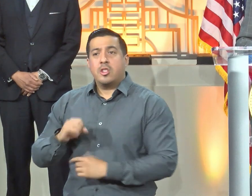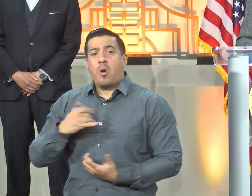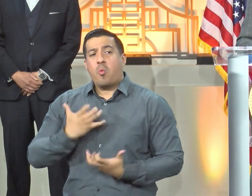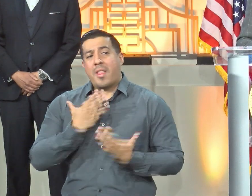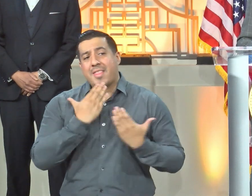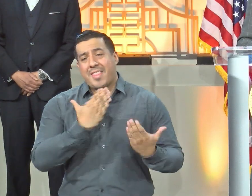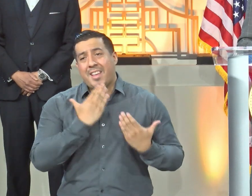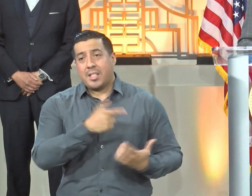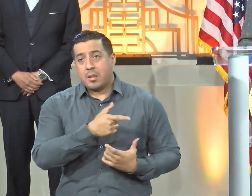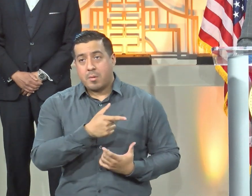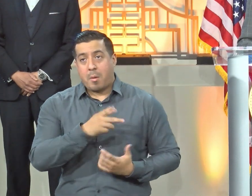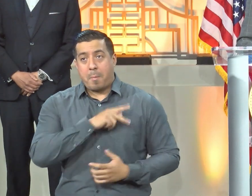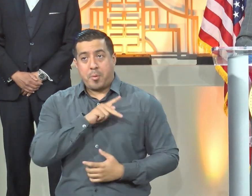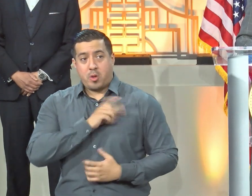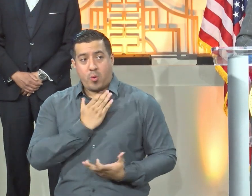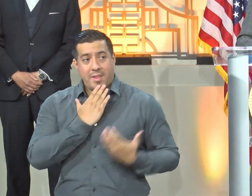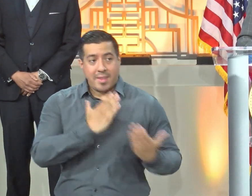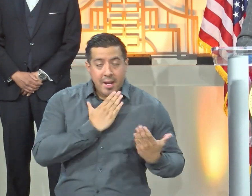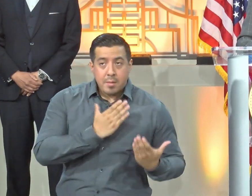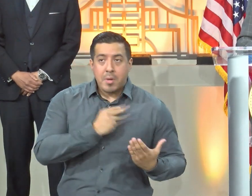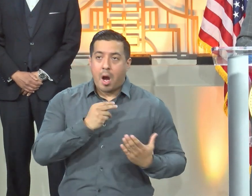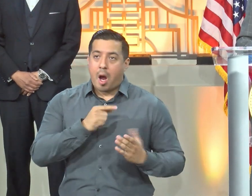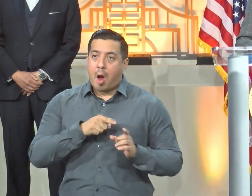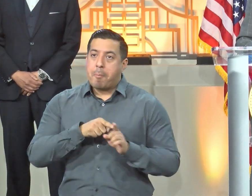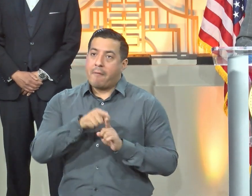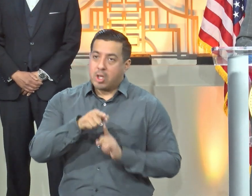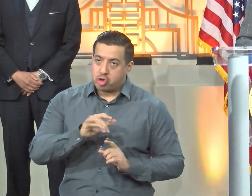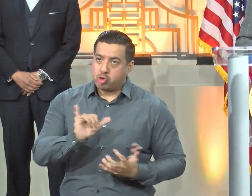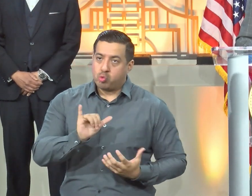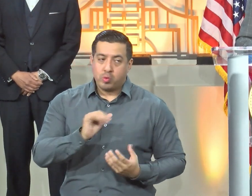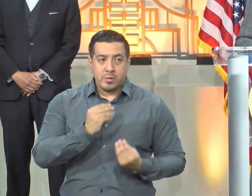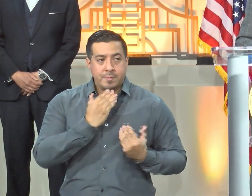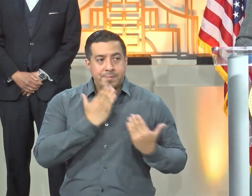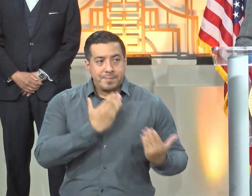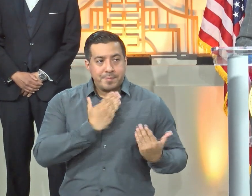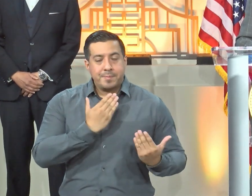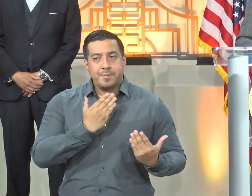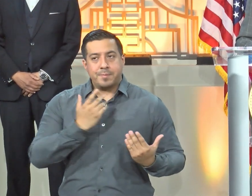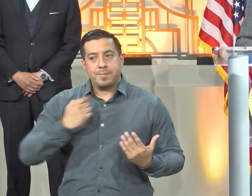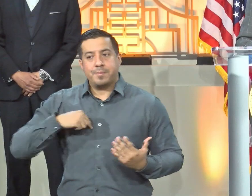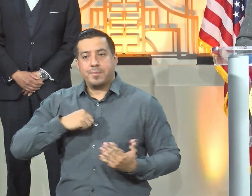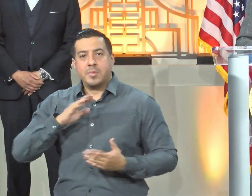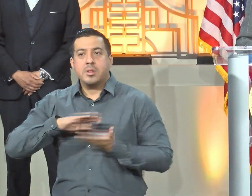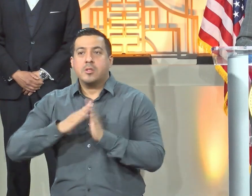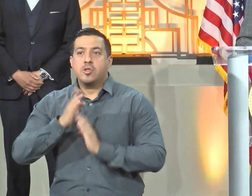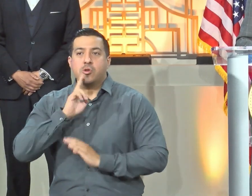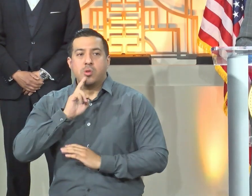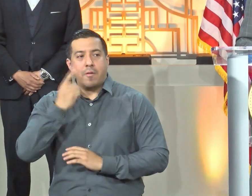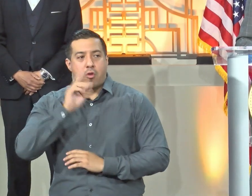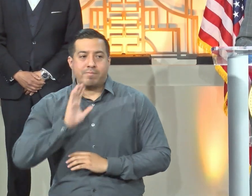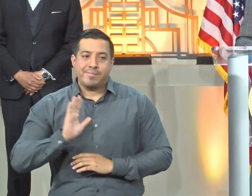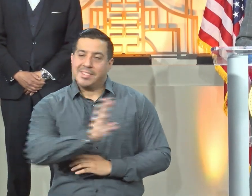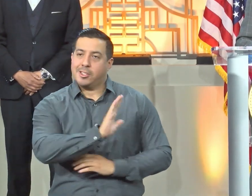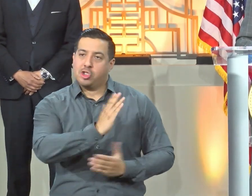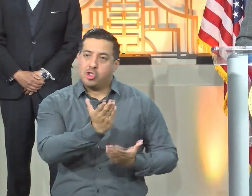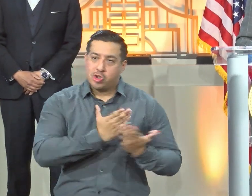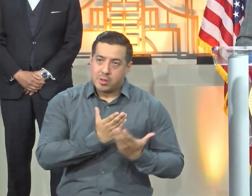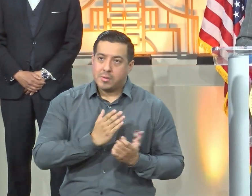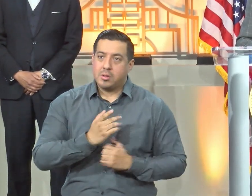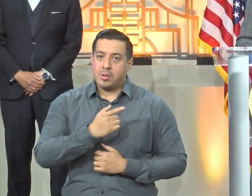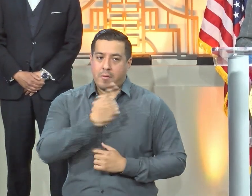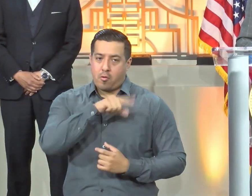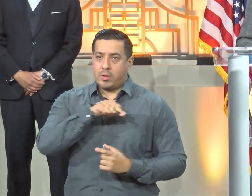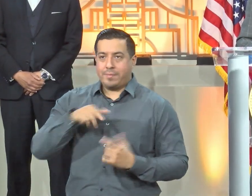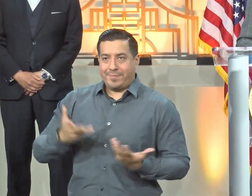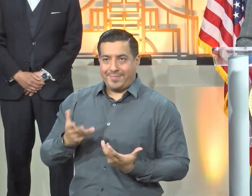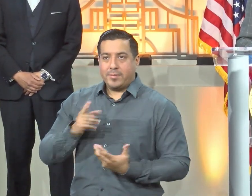him personally, professionally, on behalf of the city of Houston for his service to the city